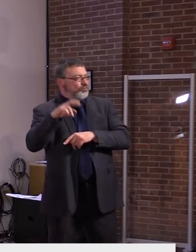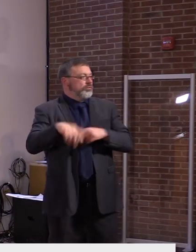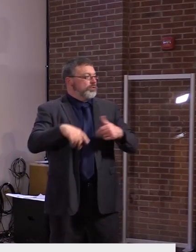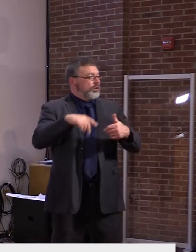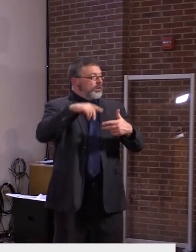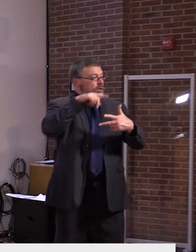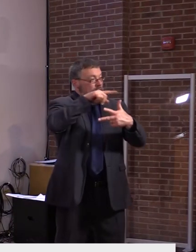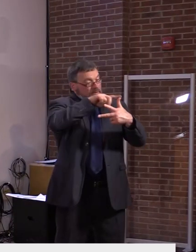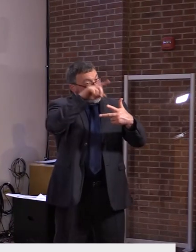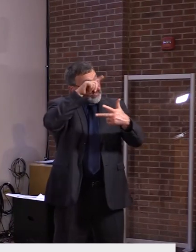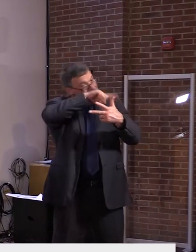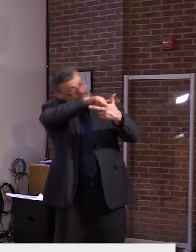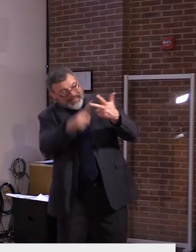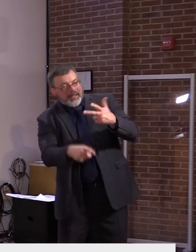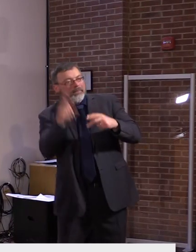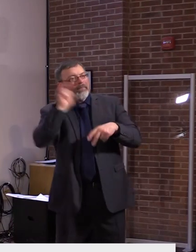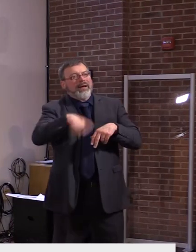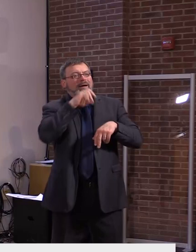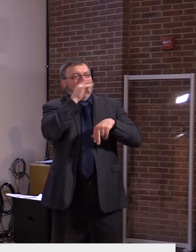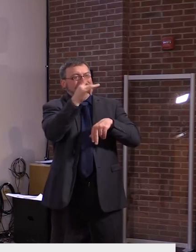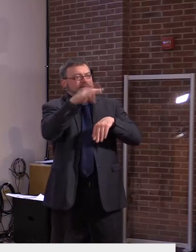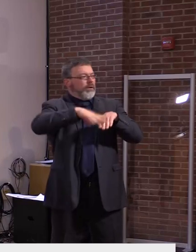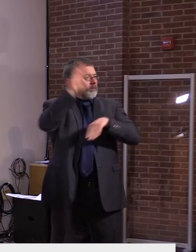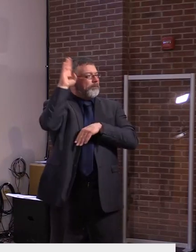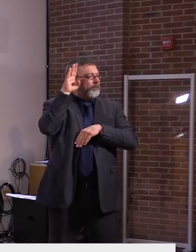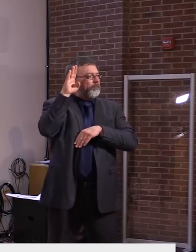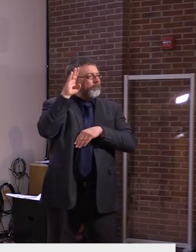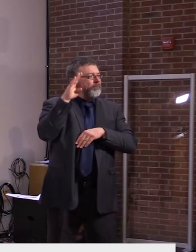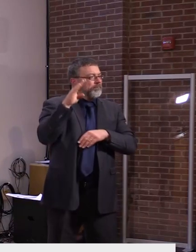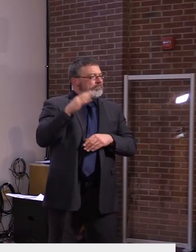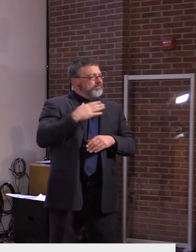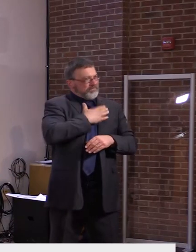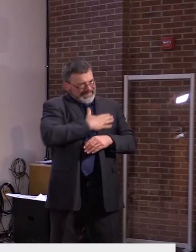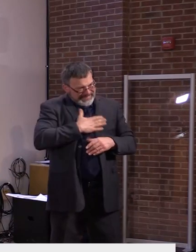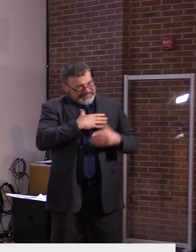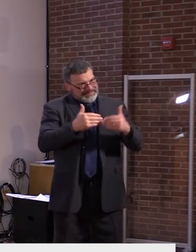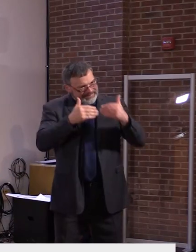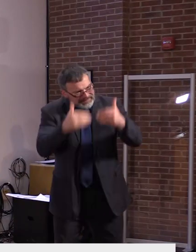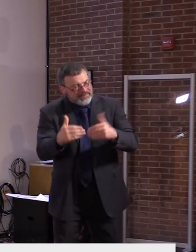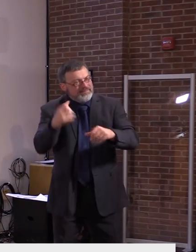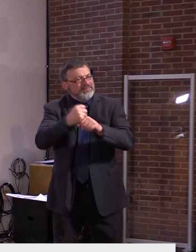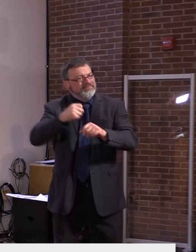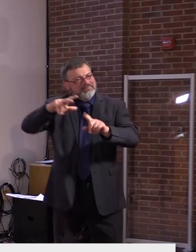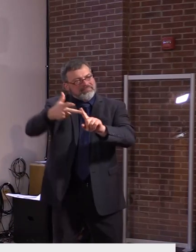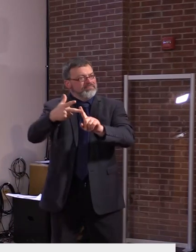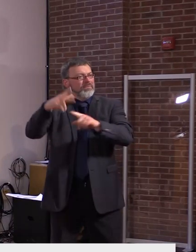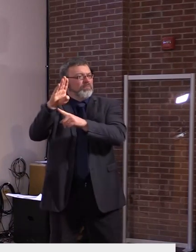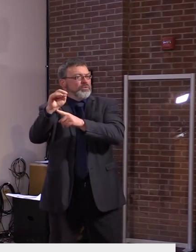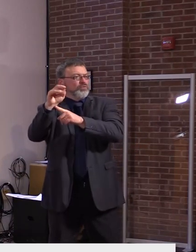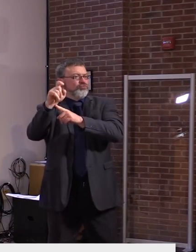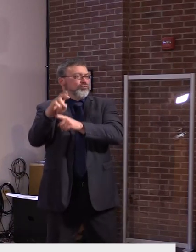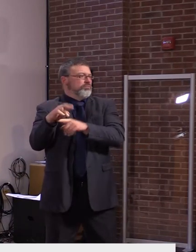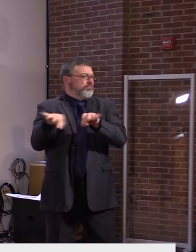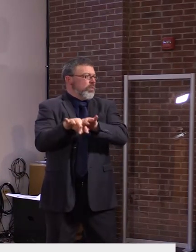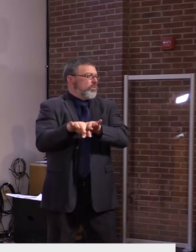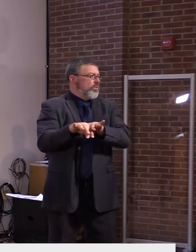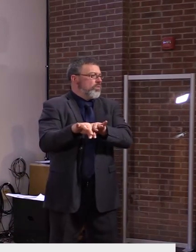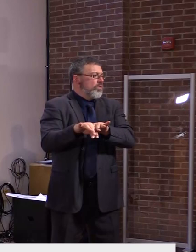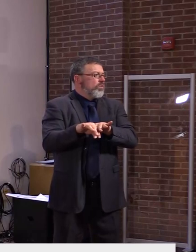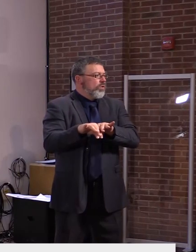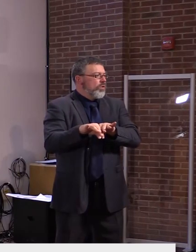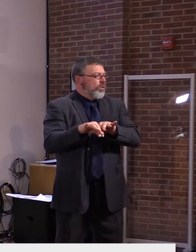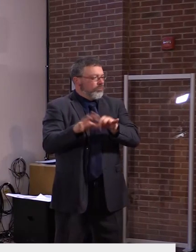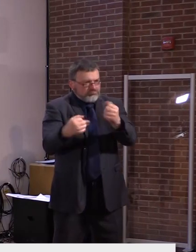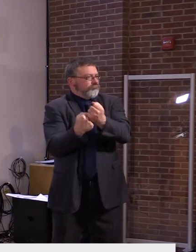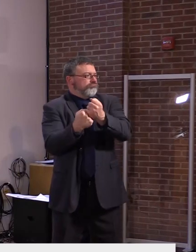older, we encourage you to get that booster shot. And if you're confused or not certain that it's for you,